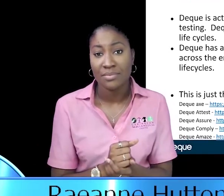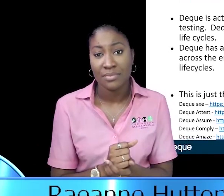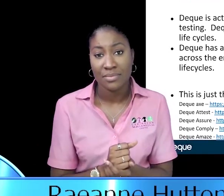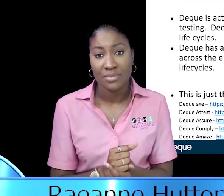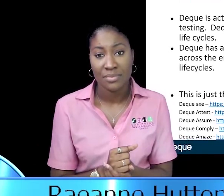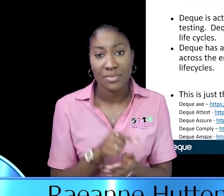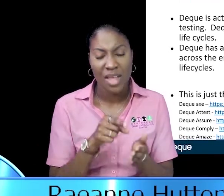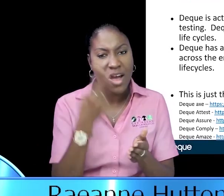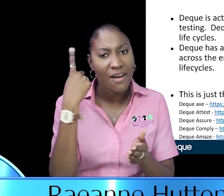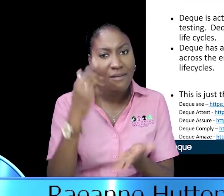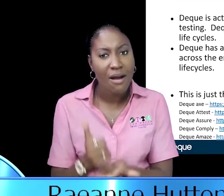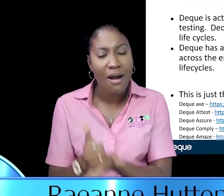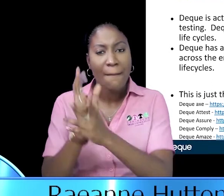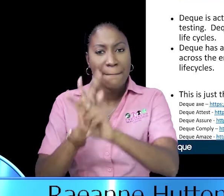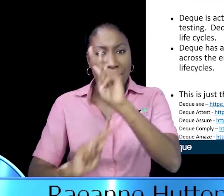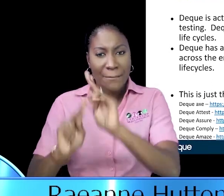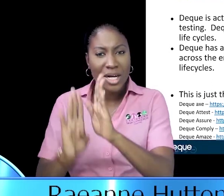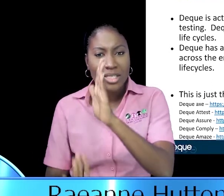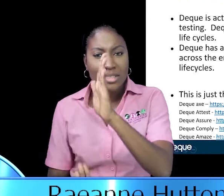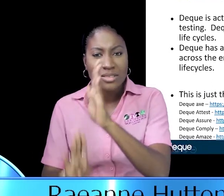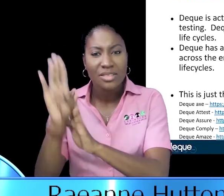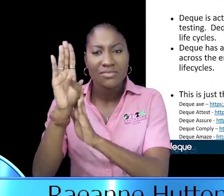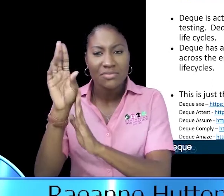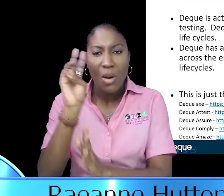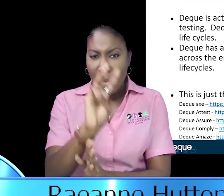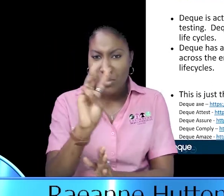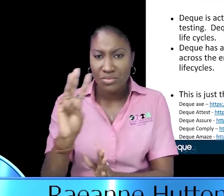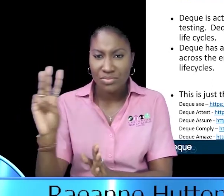released a new beta of popular X route. Slide 26.